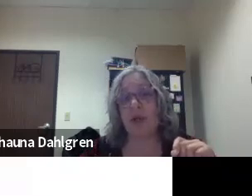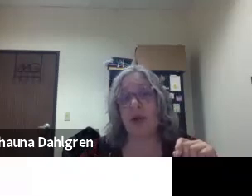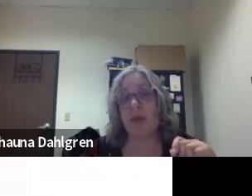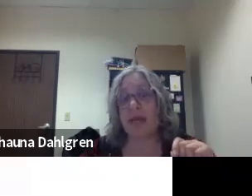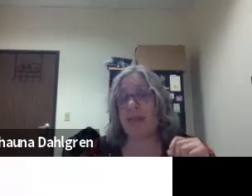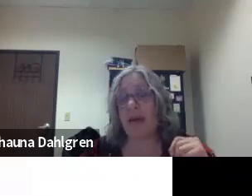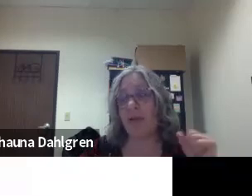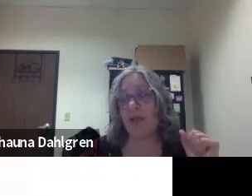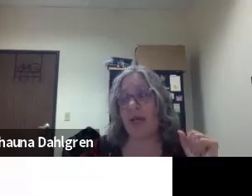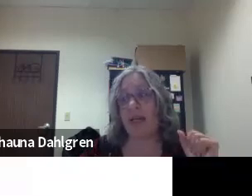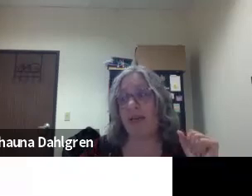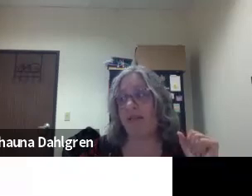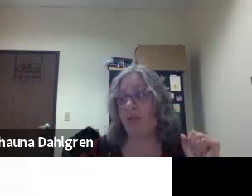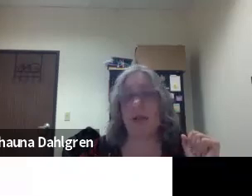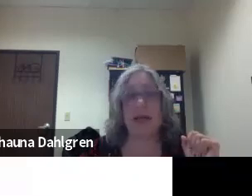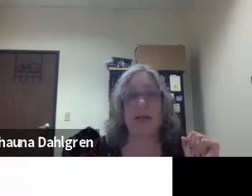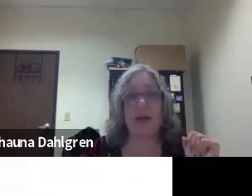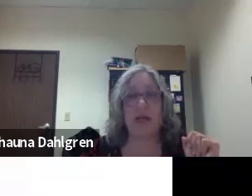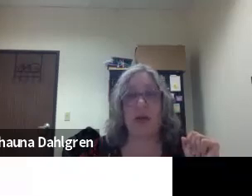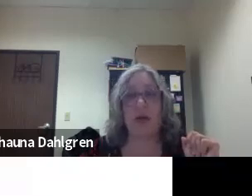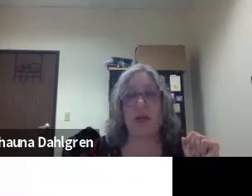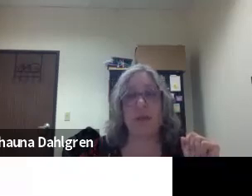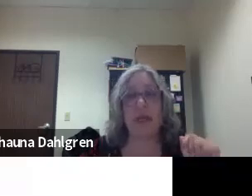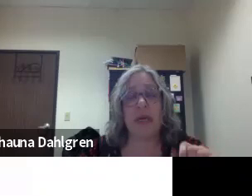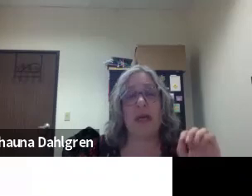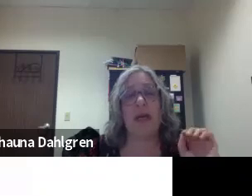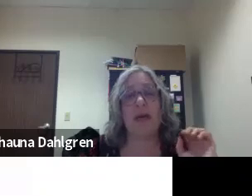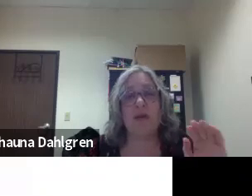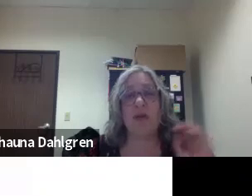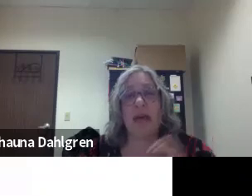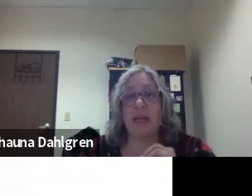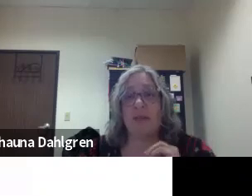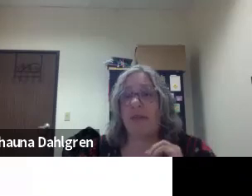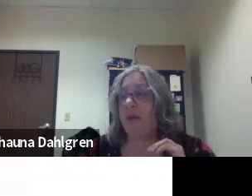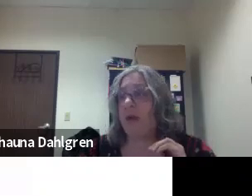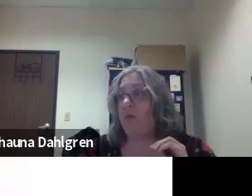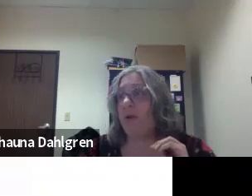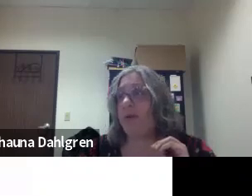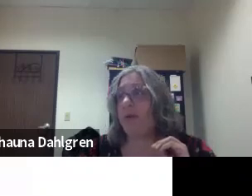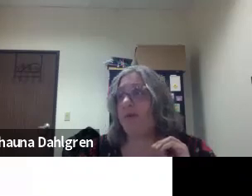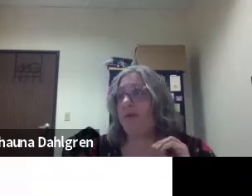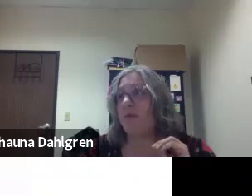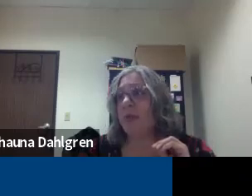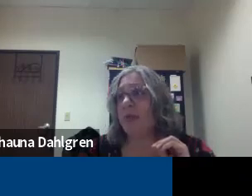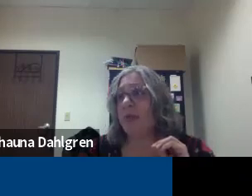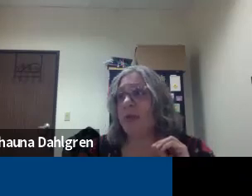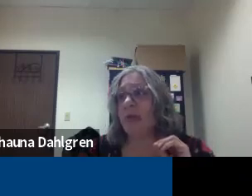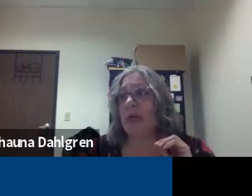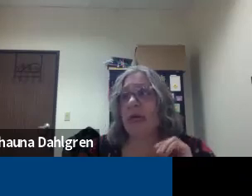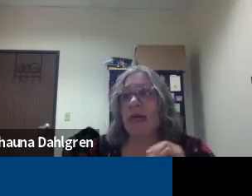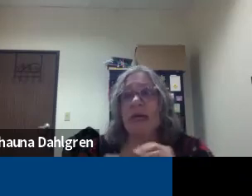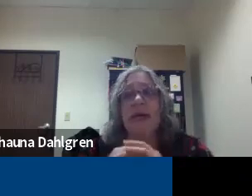state threshold by establishing an individualized threshold. So that can be very important.